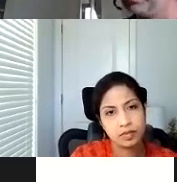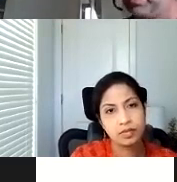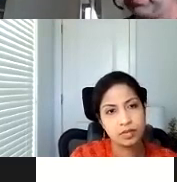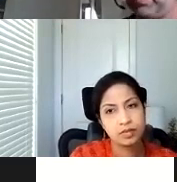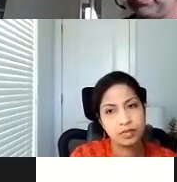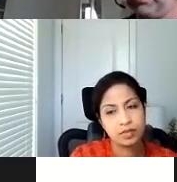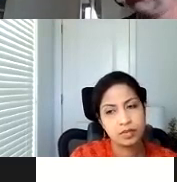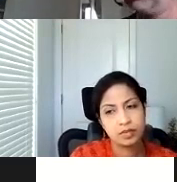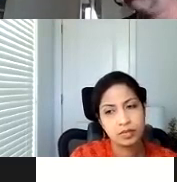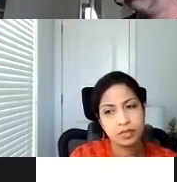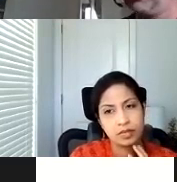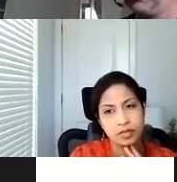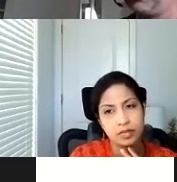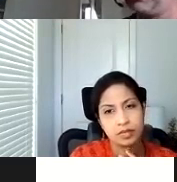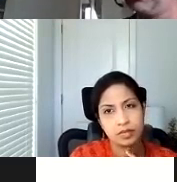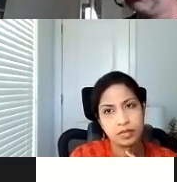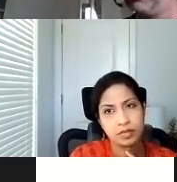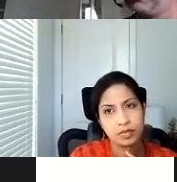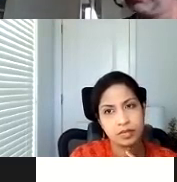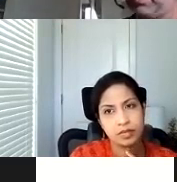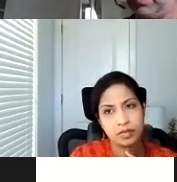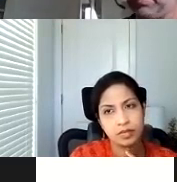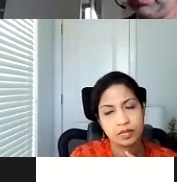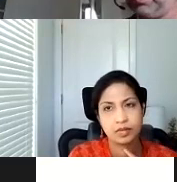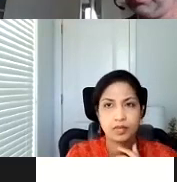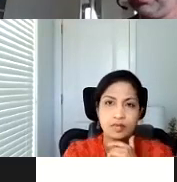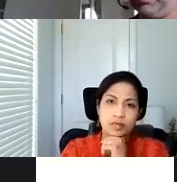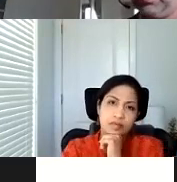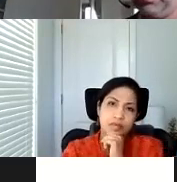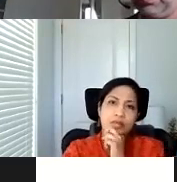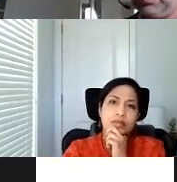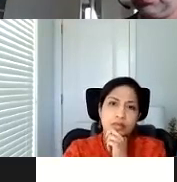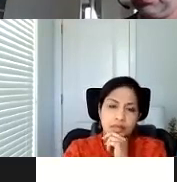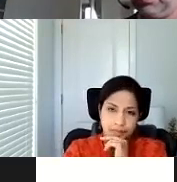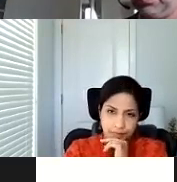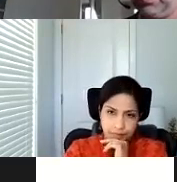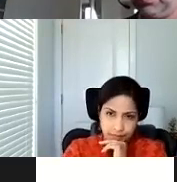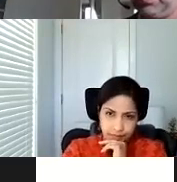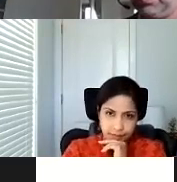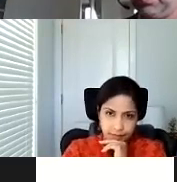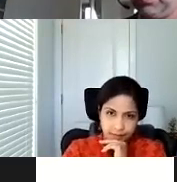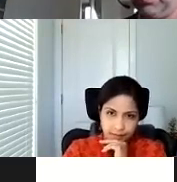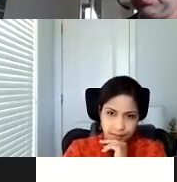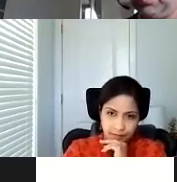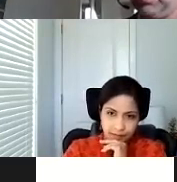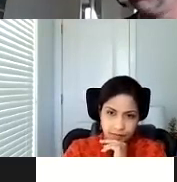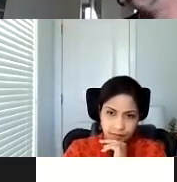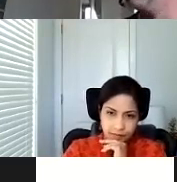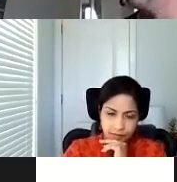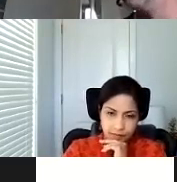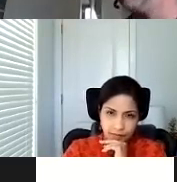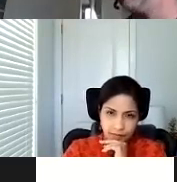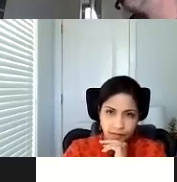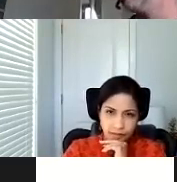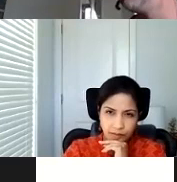questions. What lessons have been learned? And I think also we heard a bit on